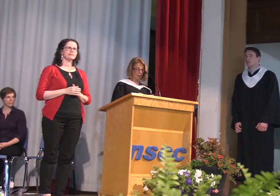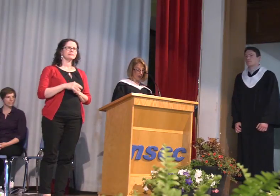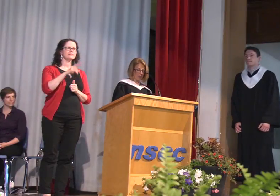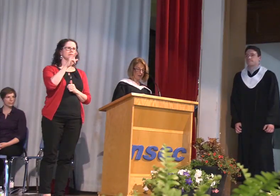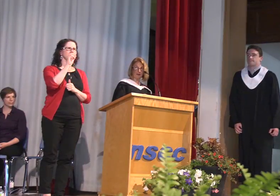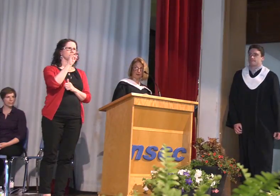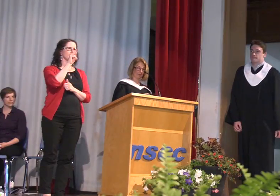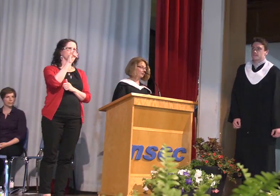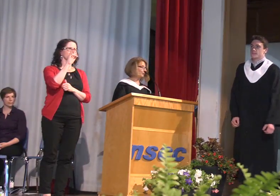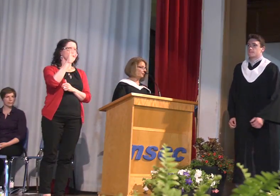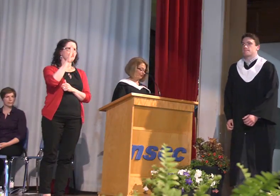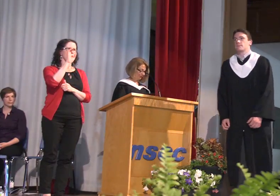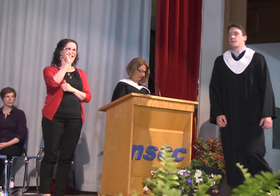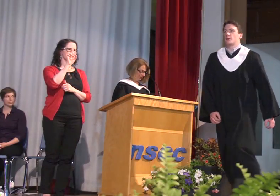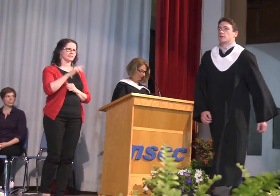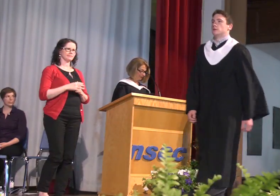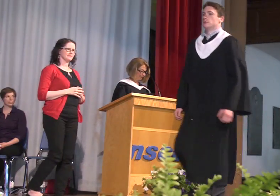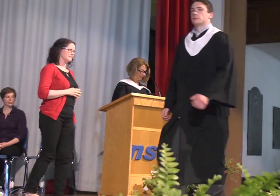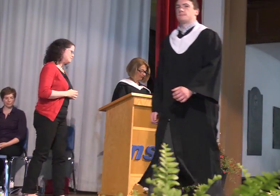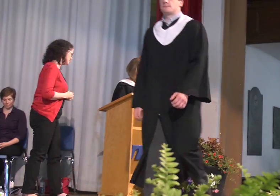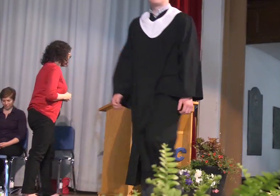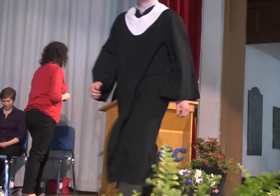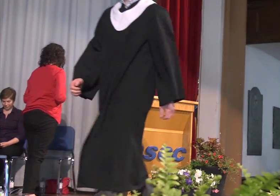Randy Bond.